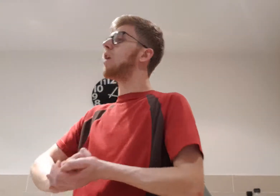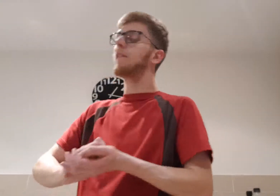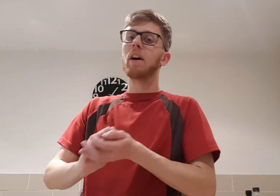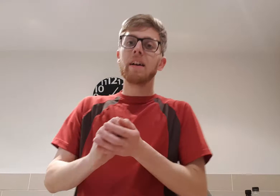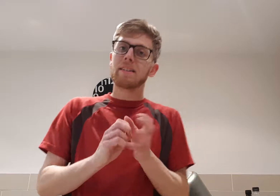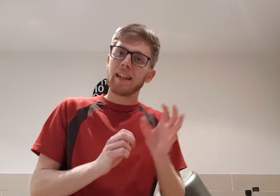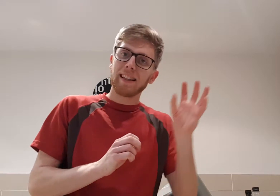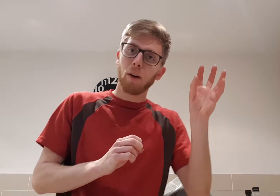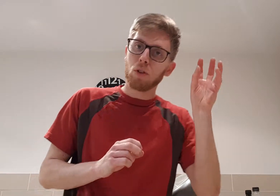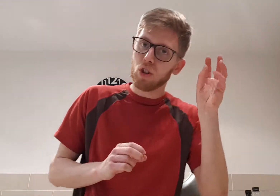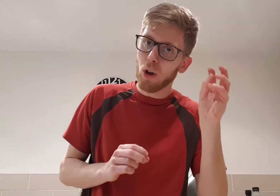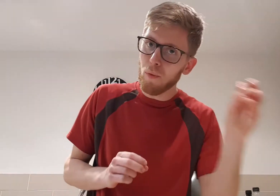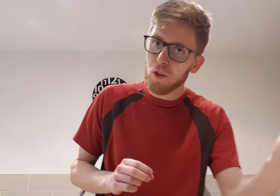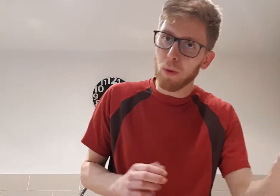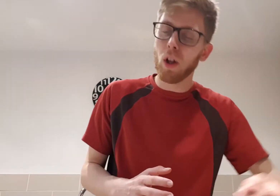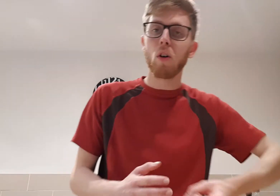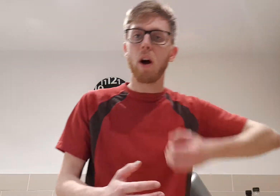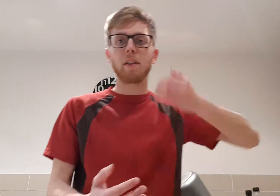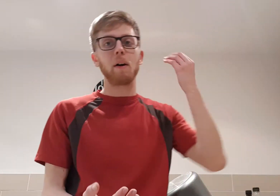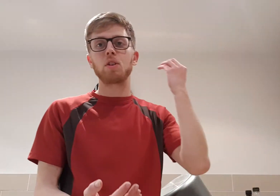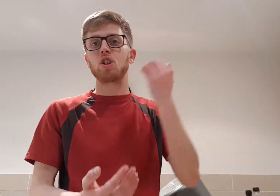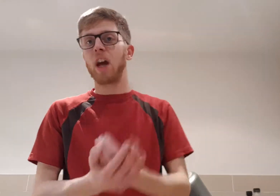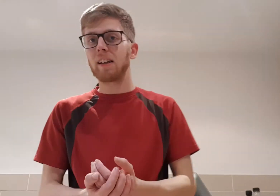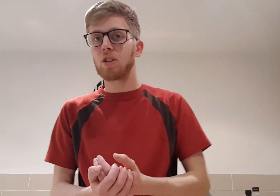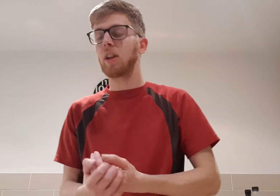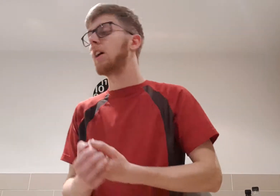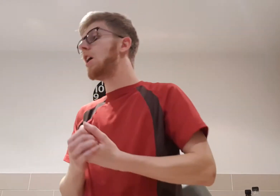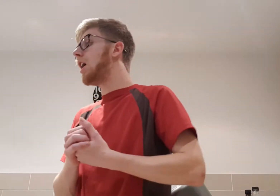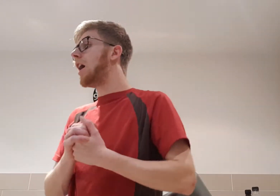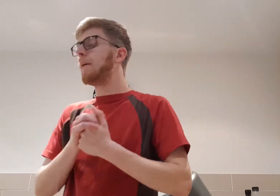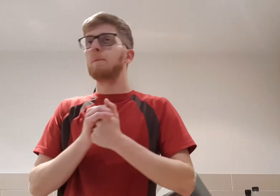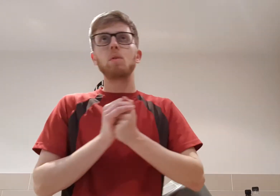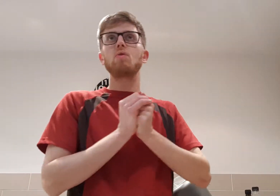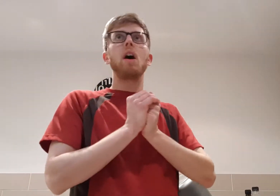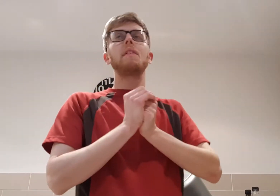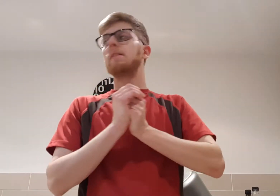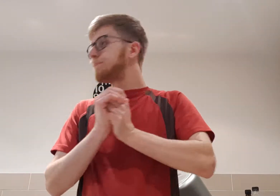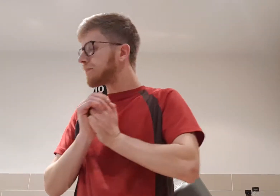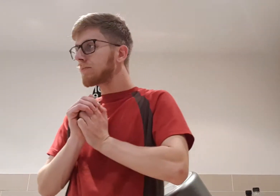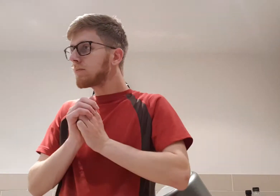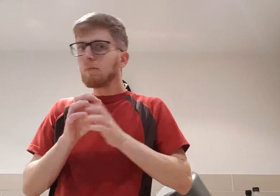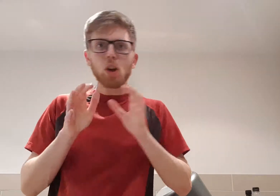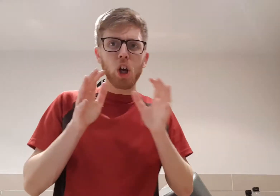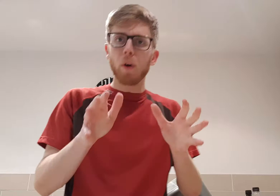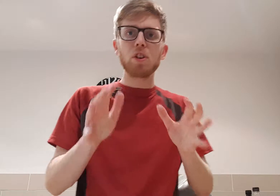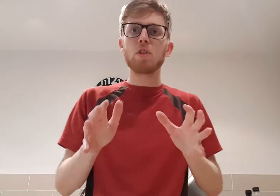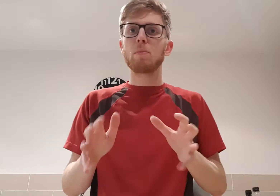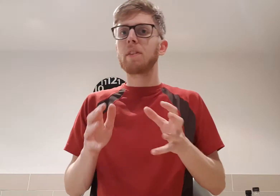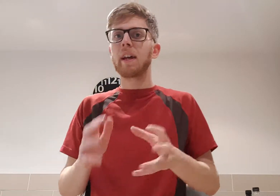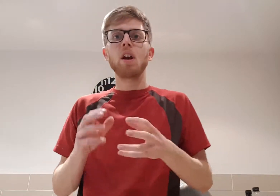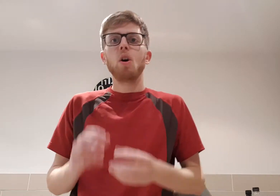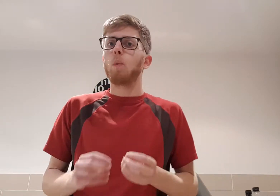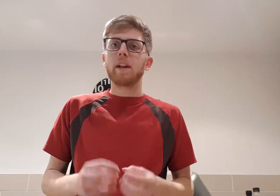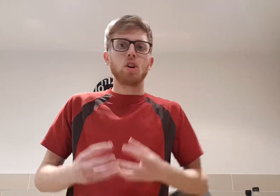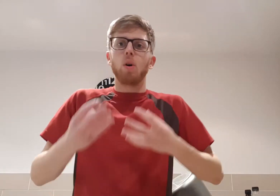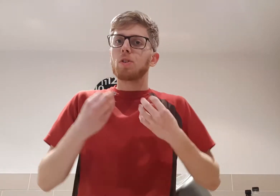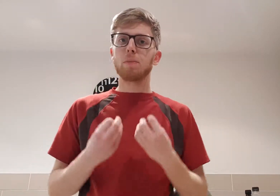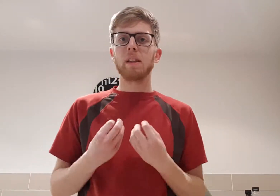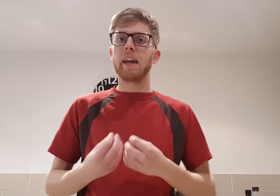rather seek that which is comfortable rather than that which is challenging. We'd rather go and do something which ultimately